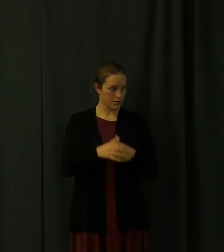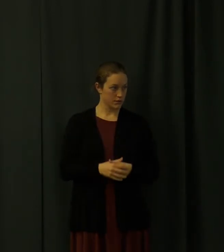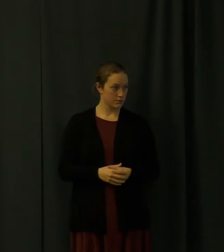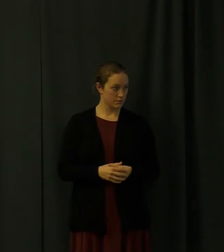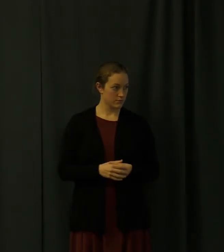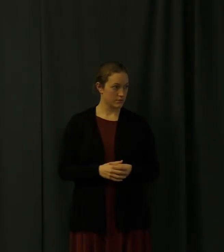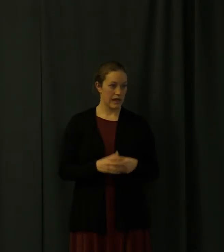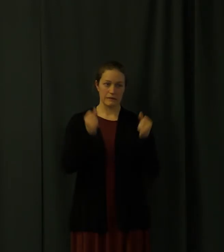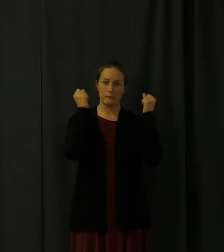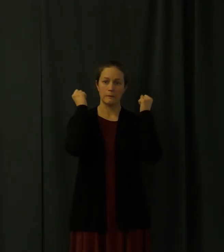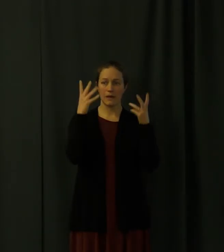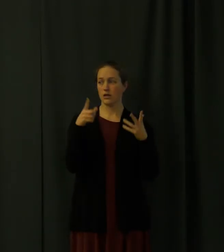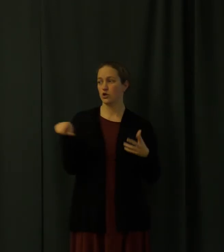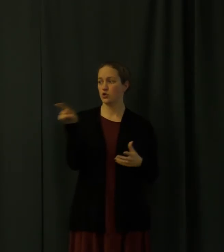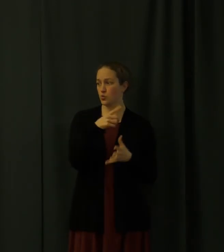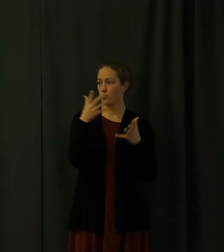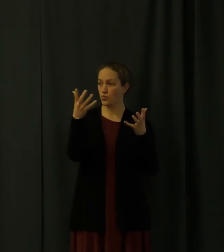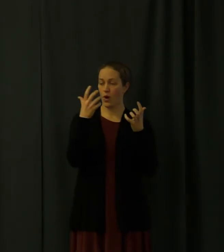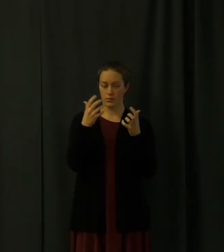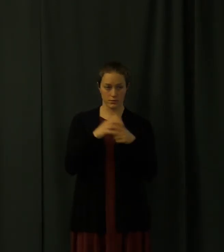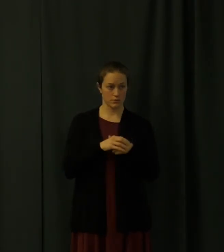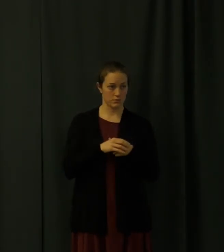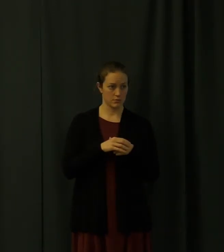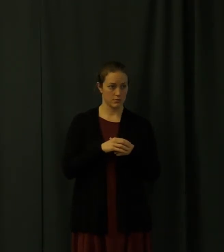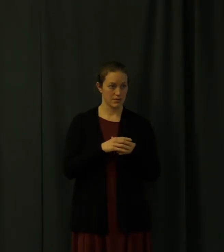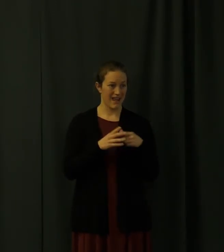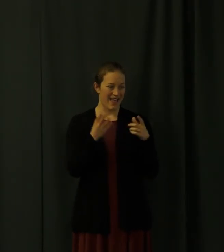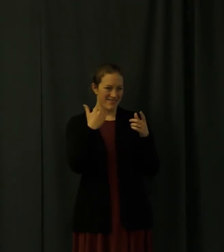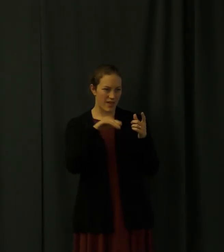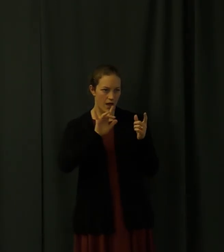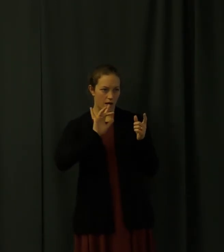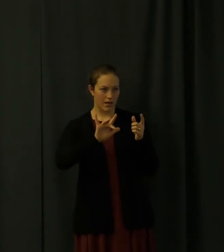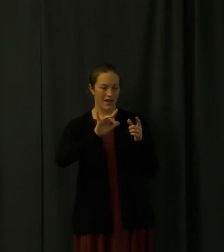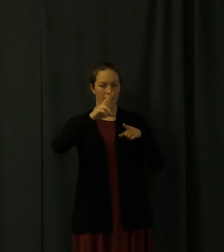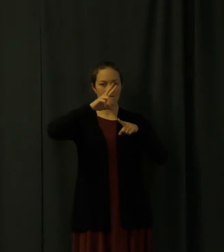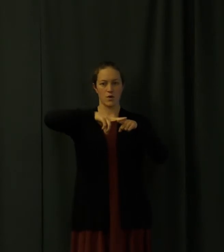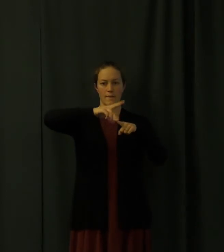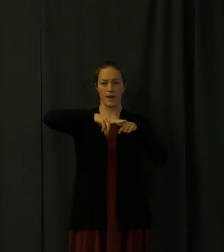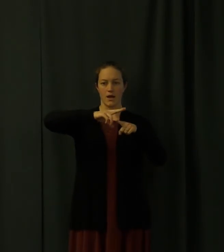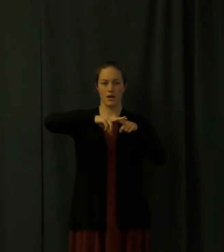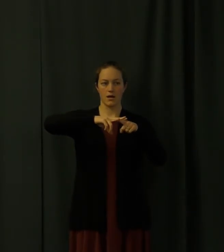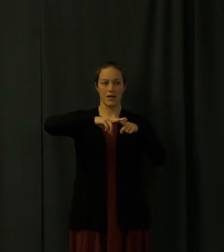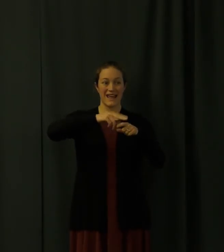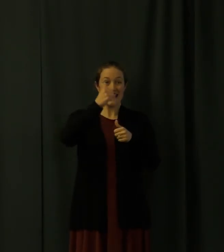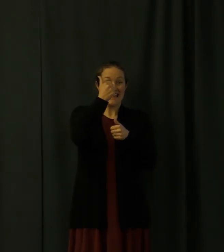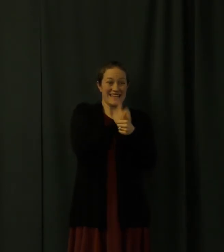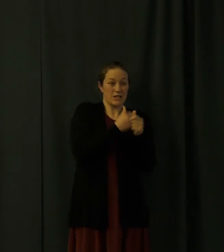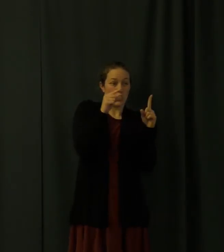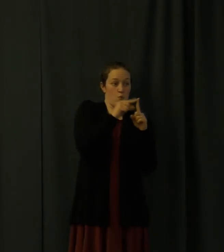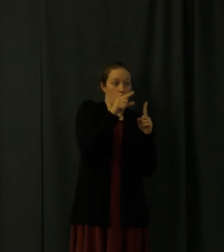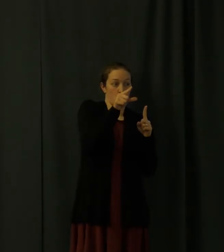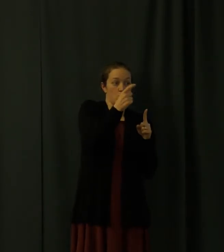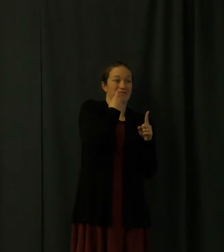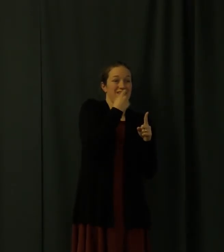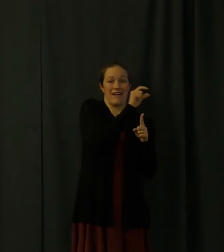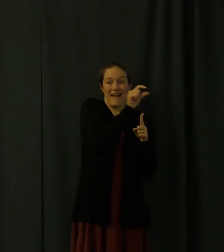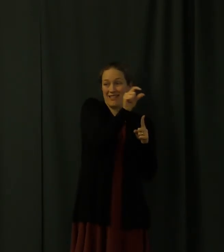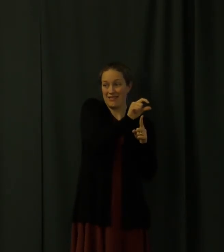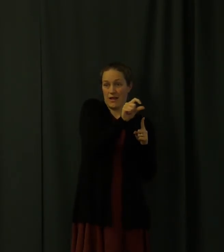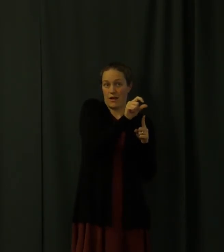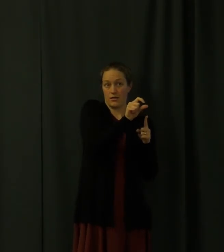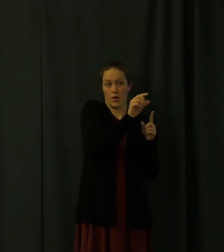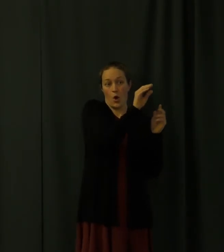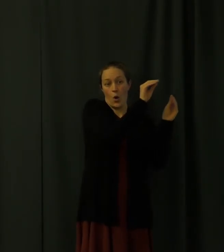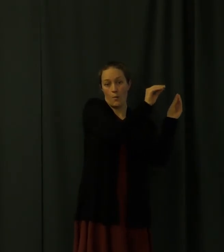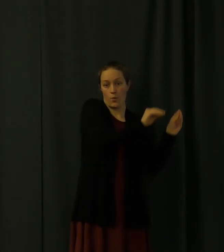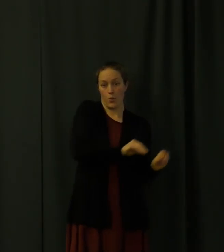as many as you want, and then there's just a button that's called vocabulary. And when you click it, it just pulls every word you highlighted, opens a